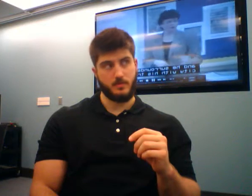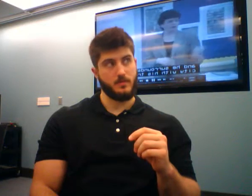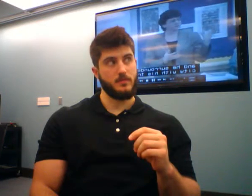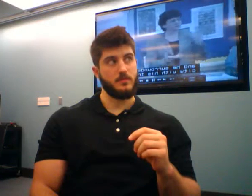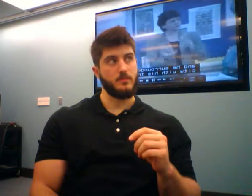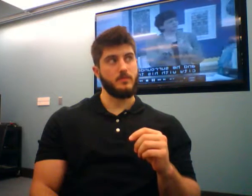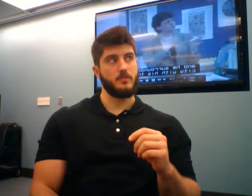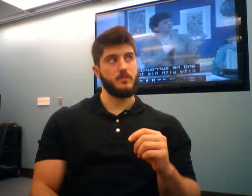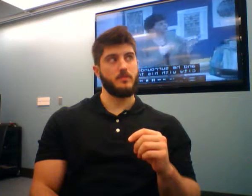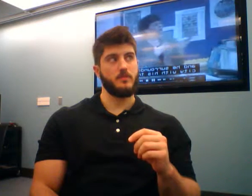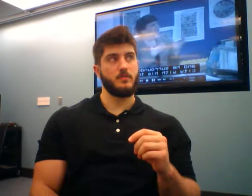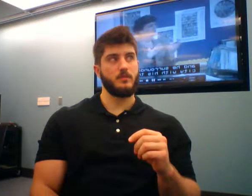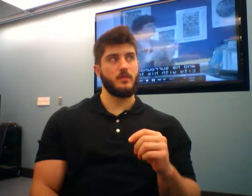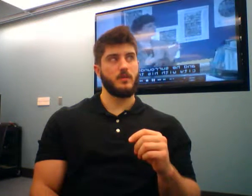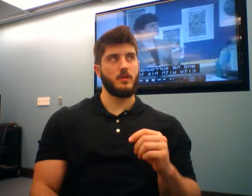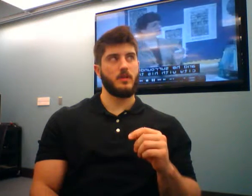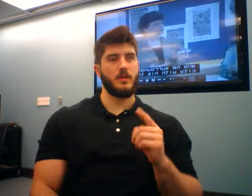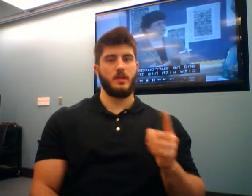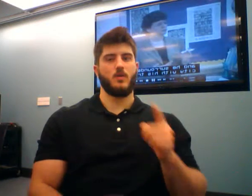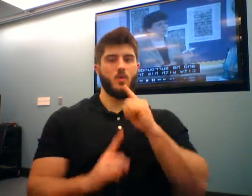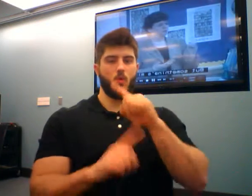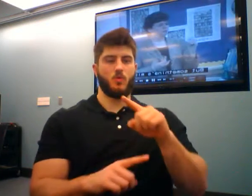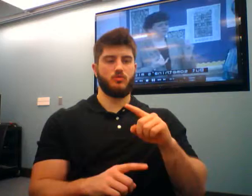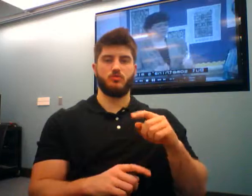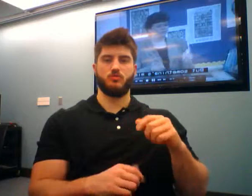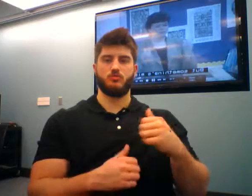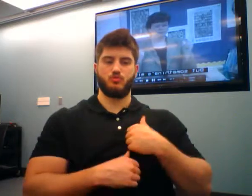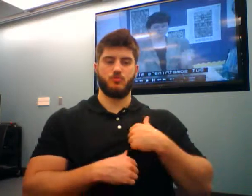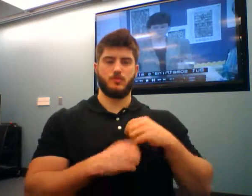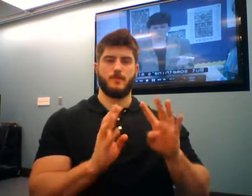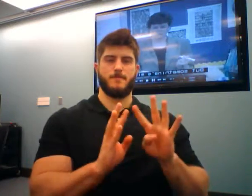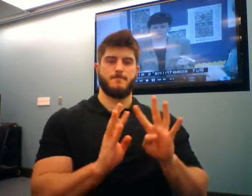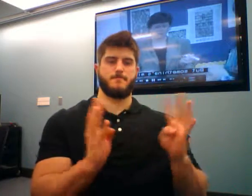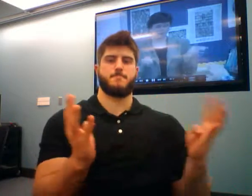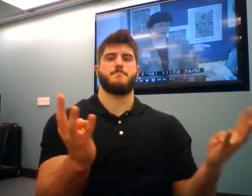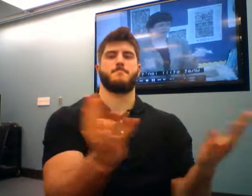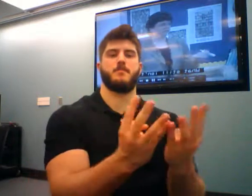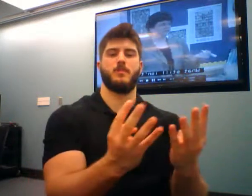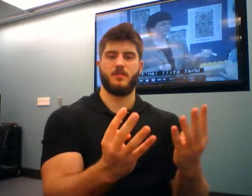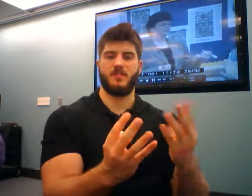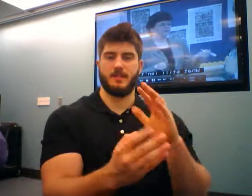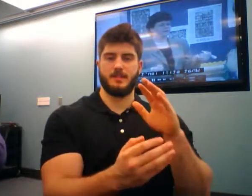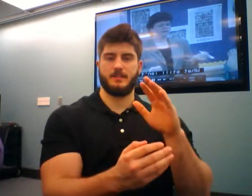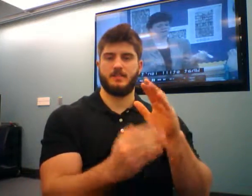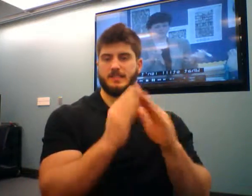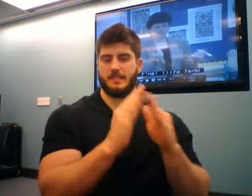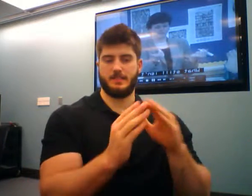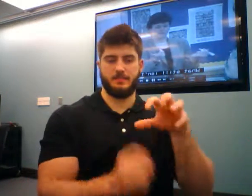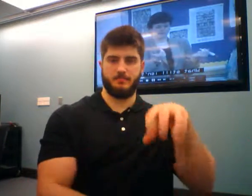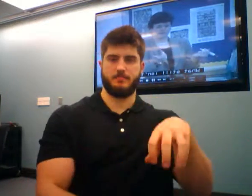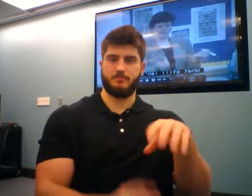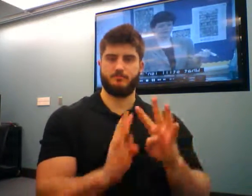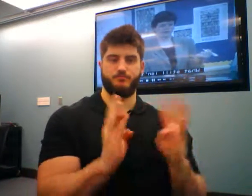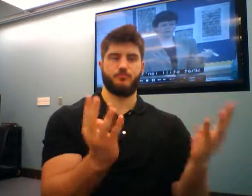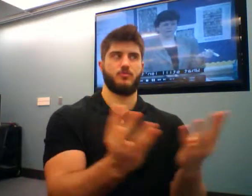And he surrounds the city with his troops. But something's missing. What still isn't there?